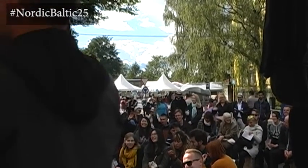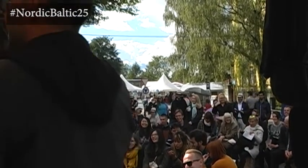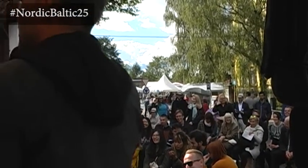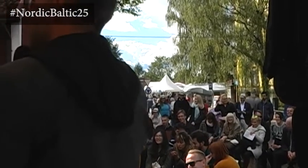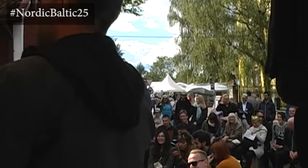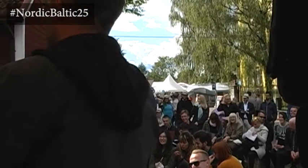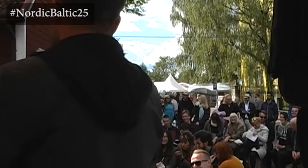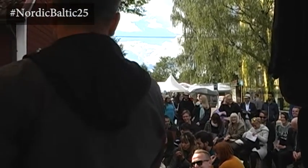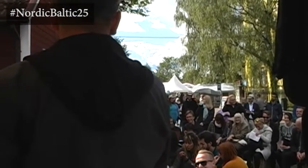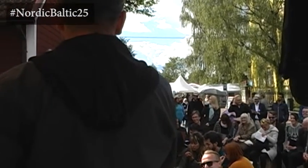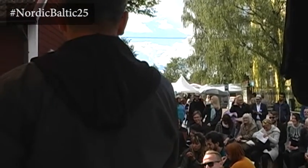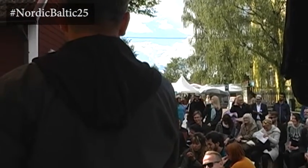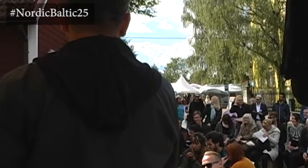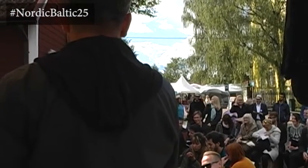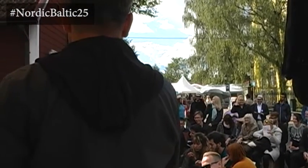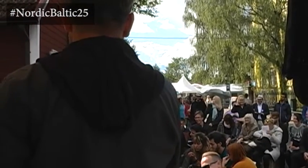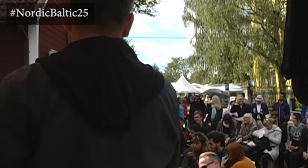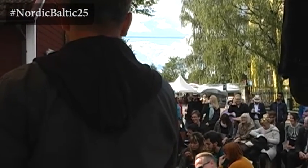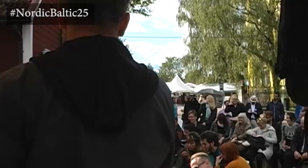All right, well,